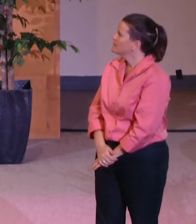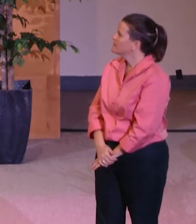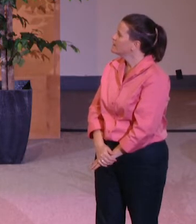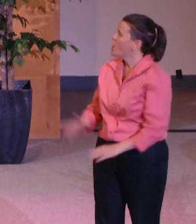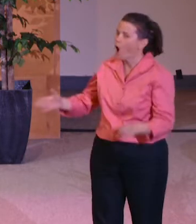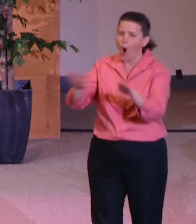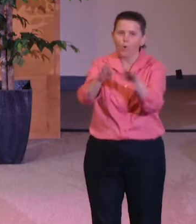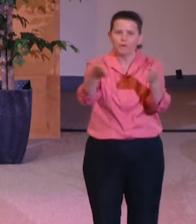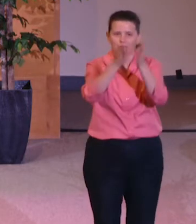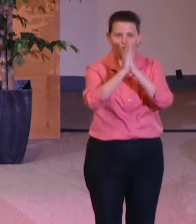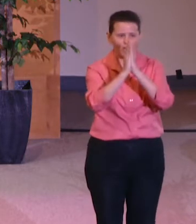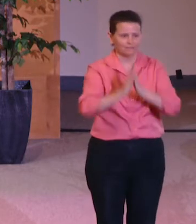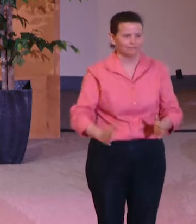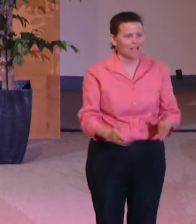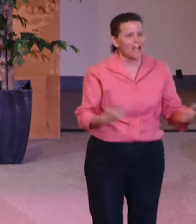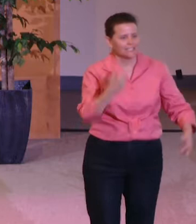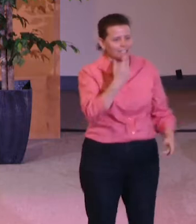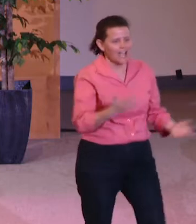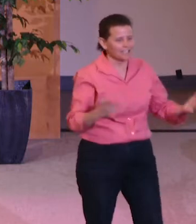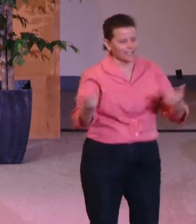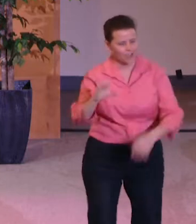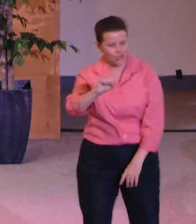then. Opening prayer. Yeah, here we go. Come on.